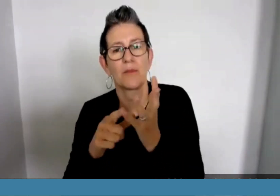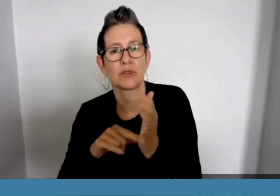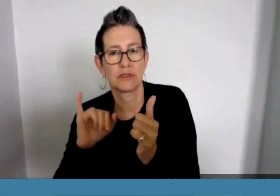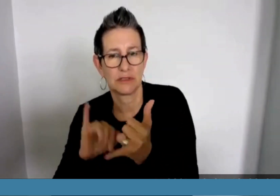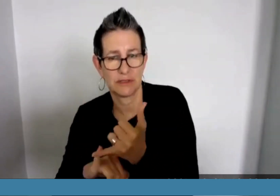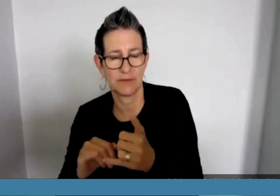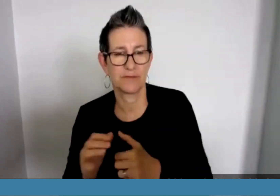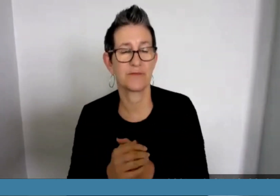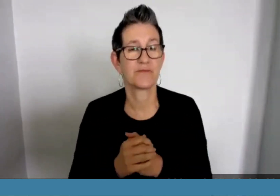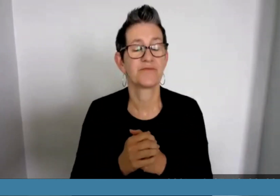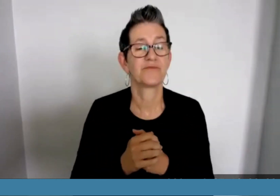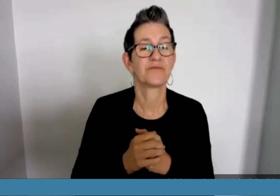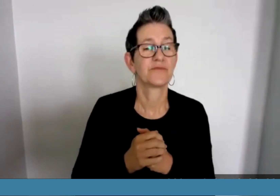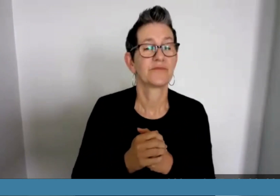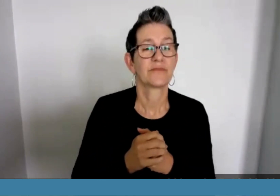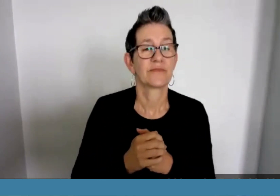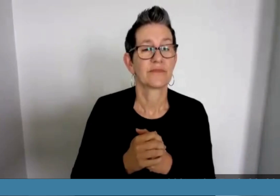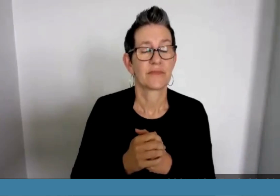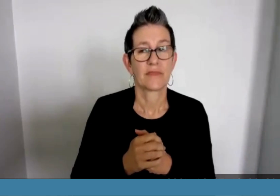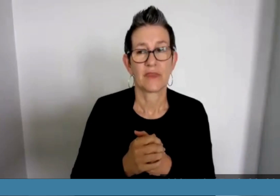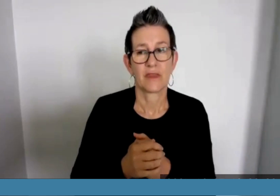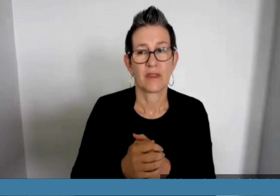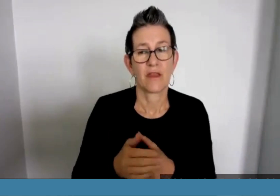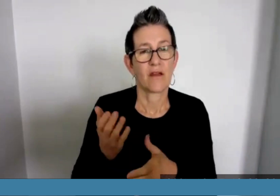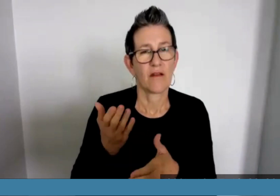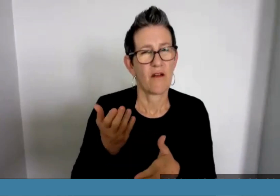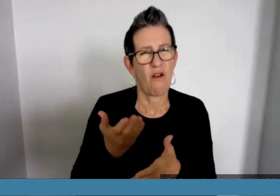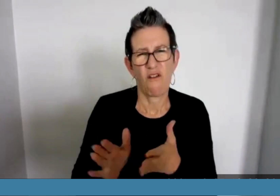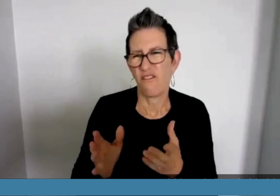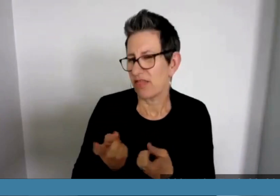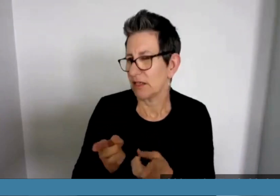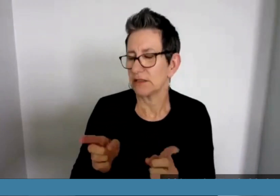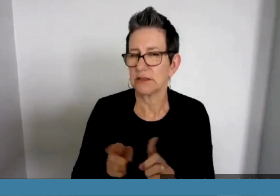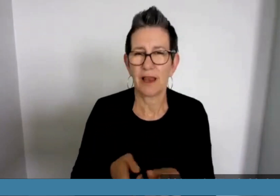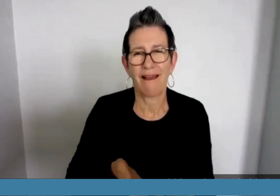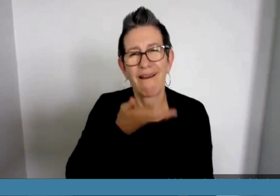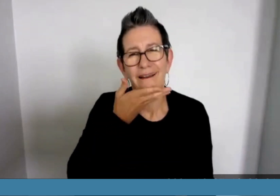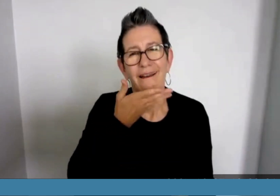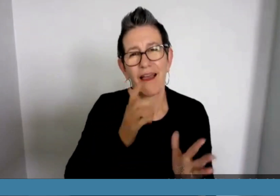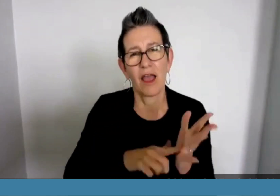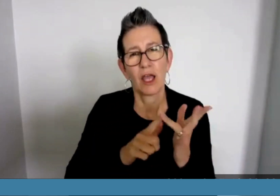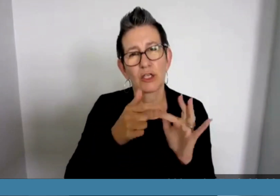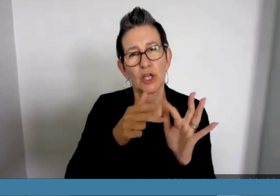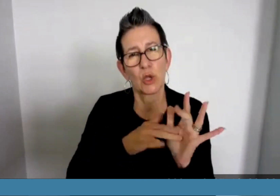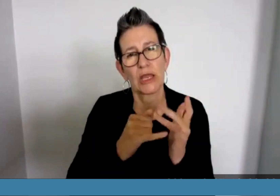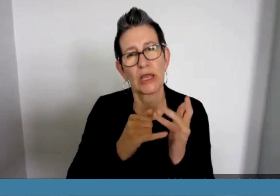It would avoid red flags like tokenistic disability leadership,